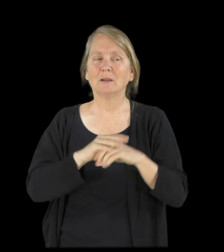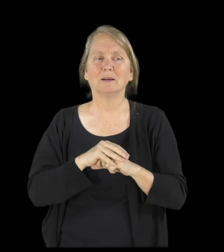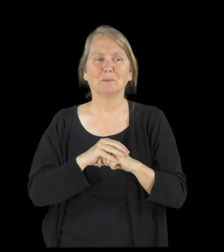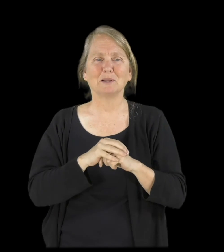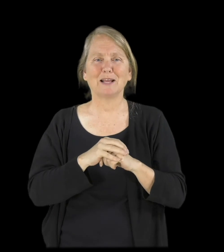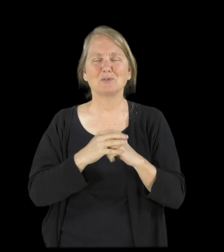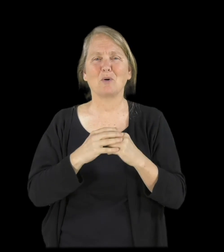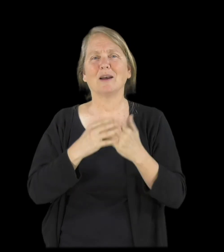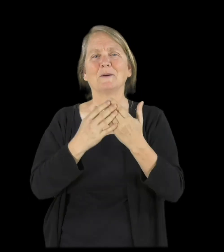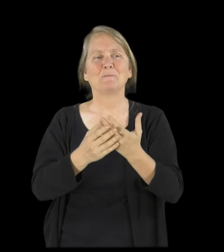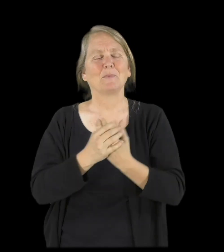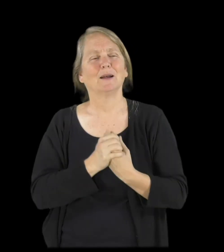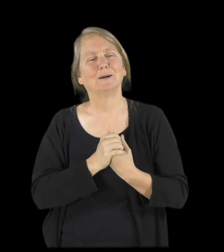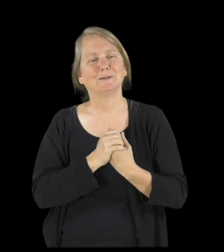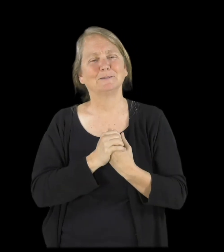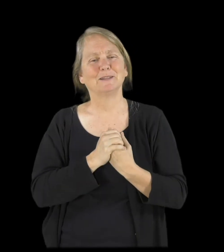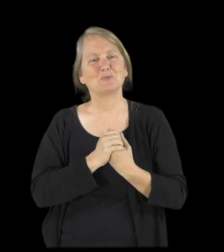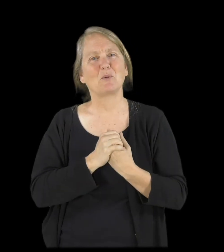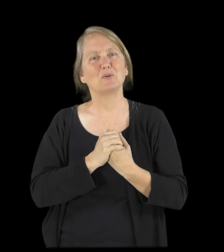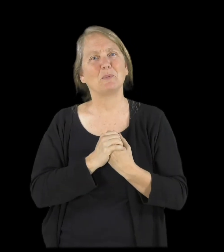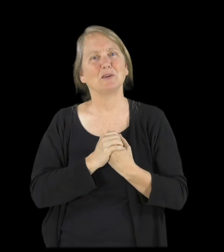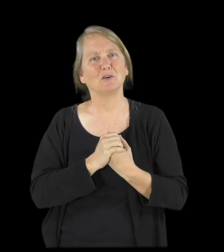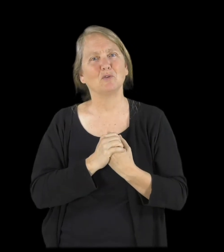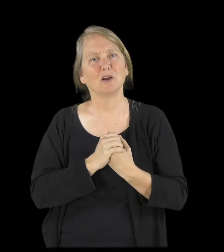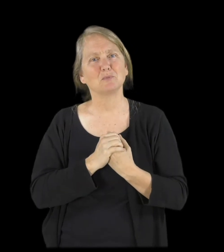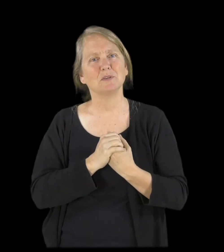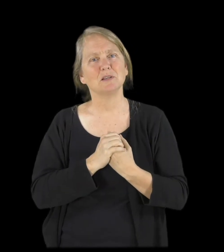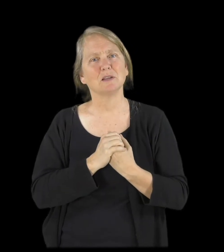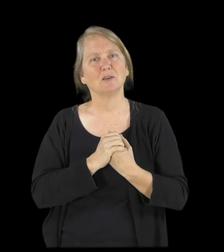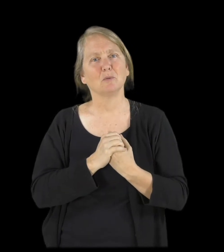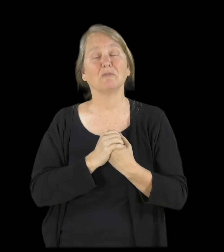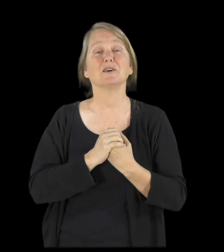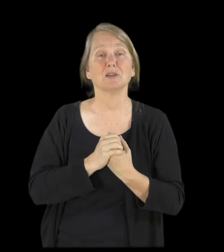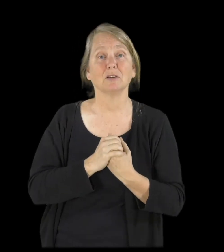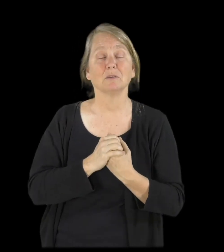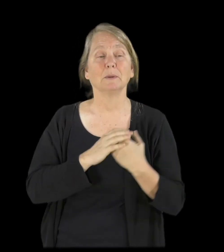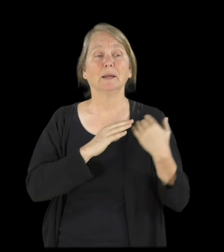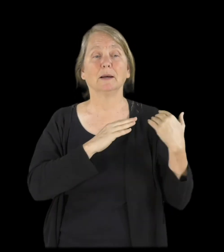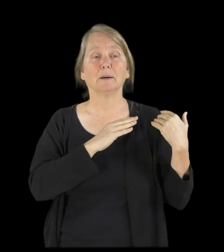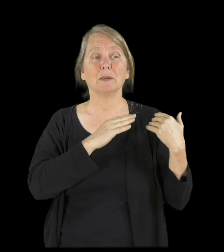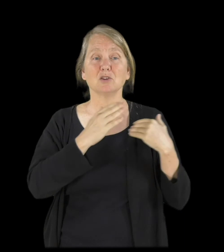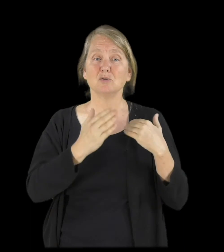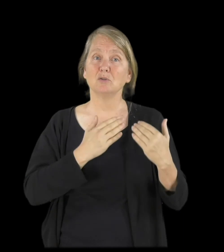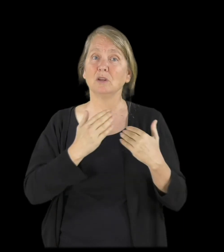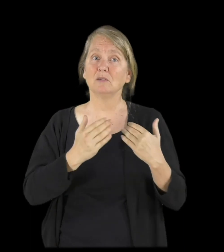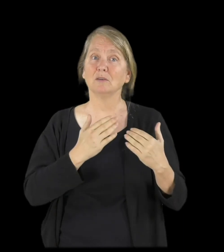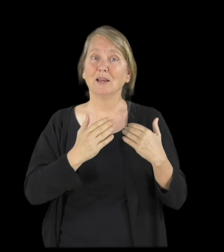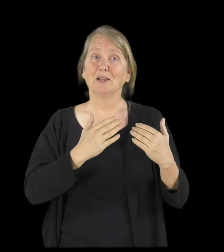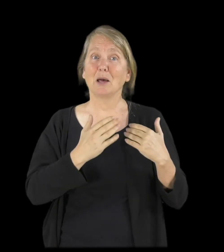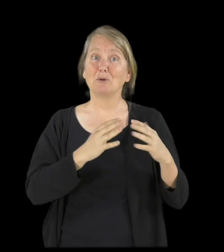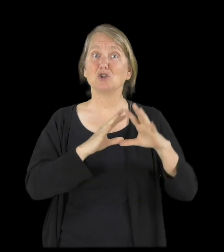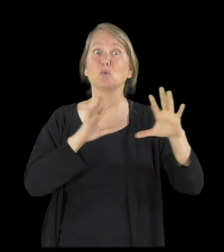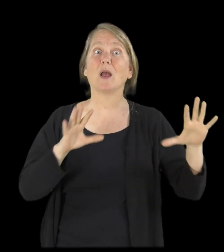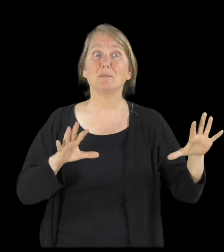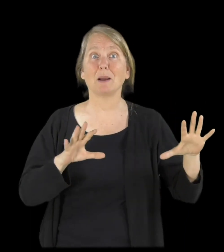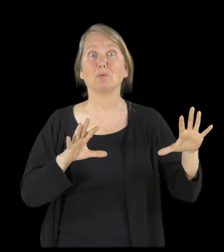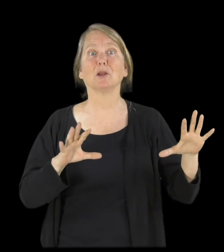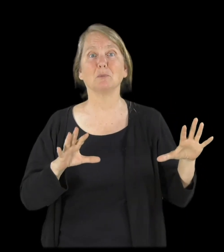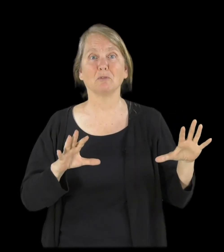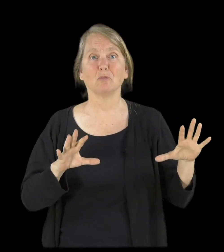but that's why we depend on your expertise and your professionalism, because you do need to not be swayed by brilliant